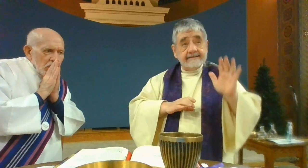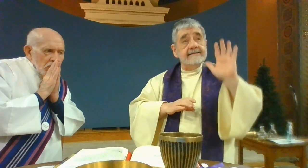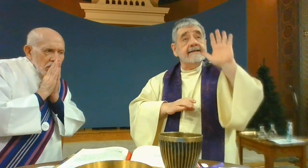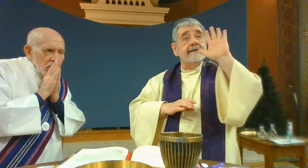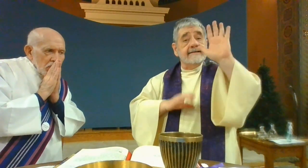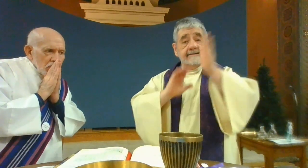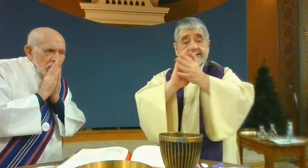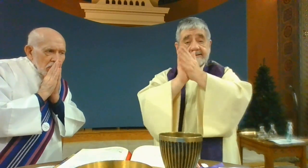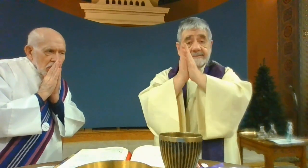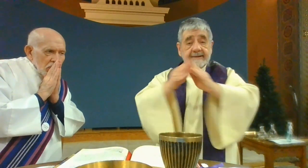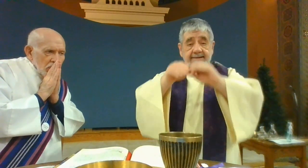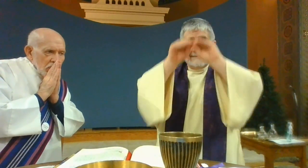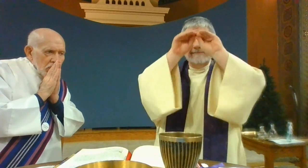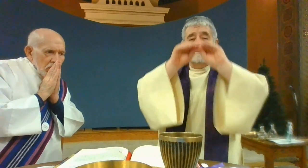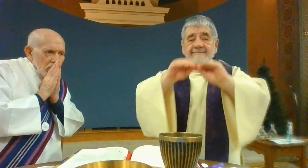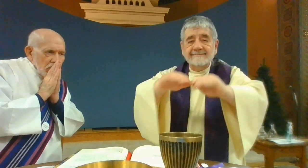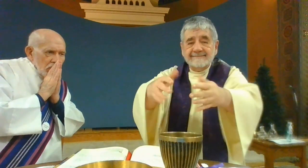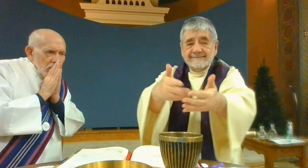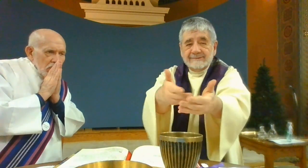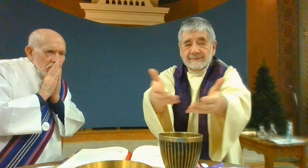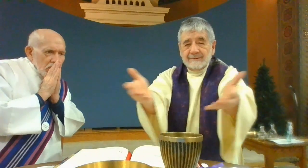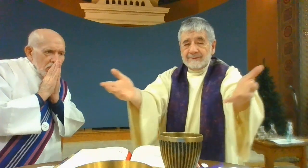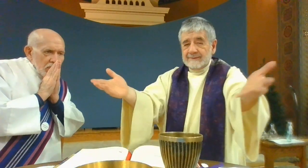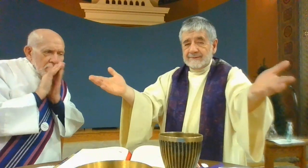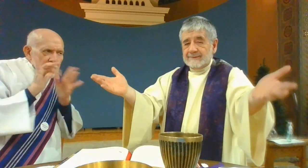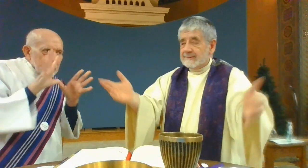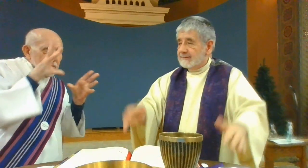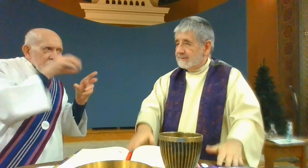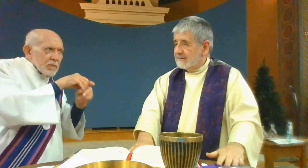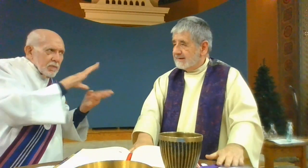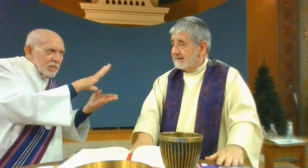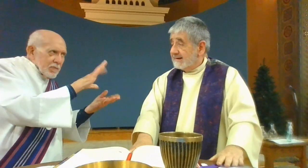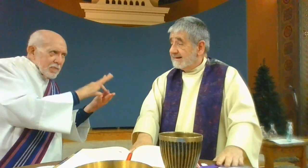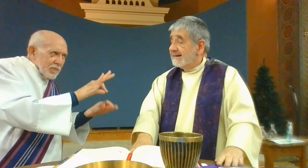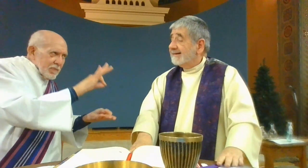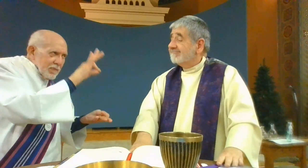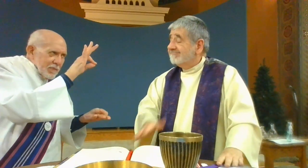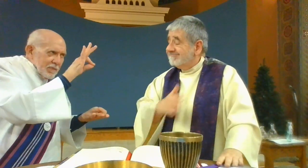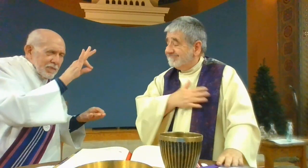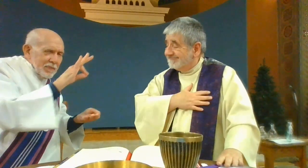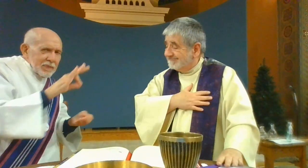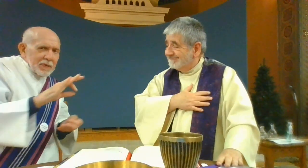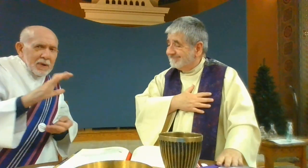May the peace of Christ be with you all and with your spirit